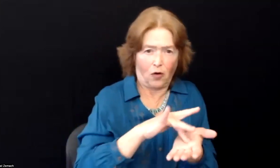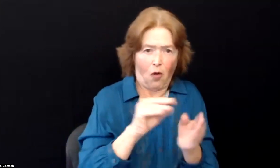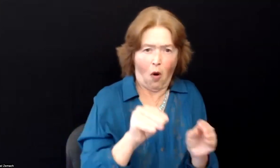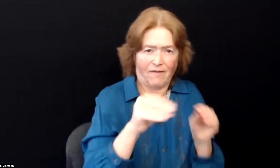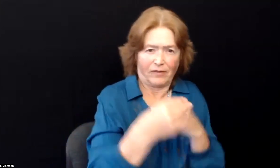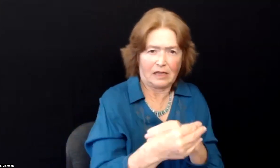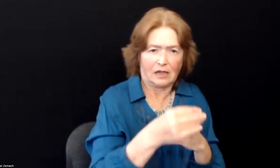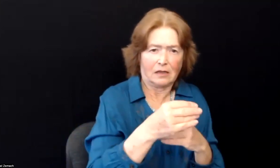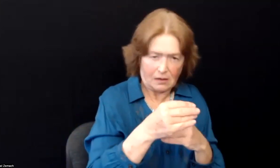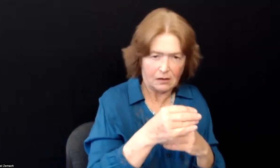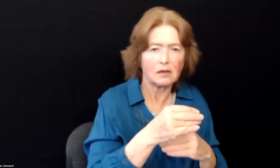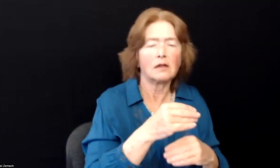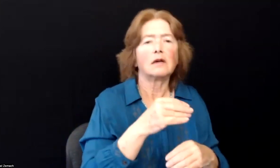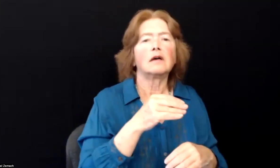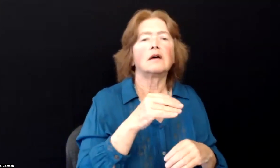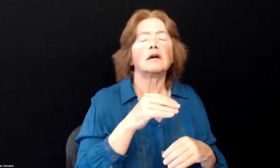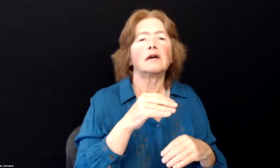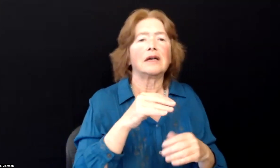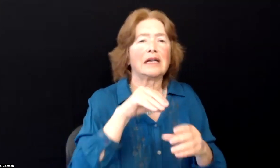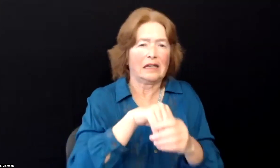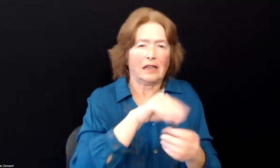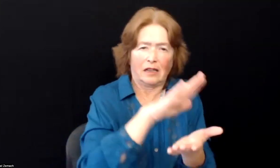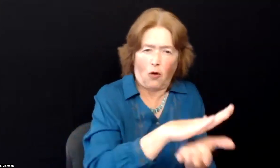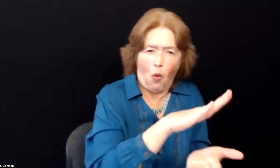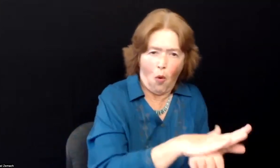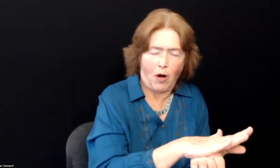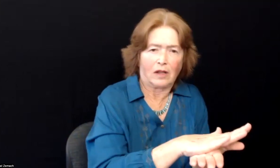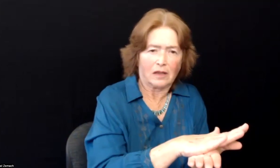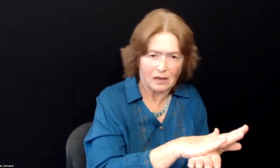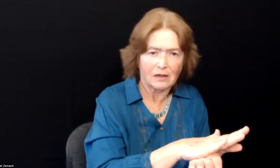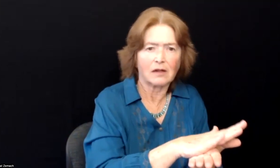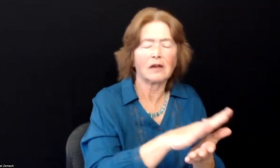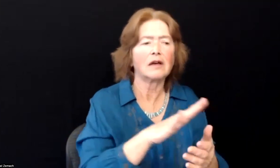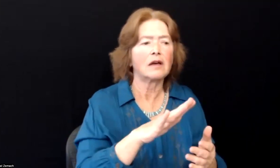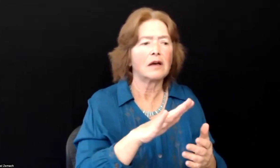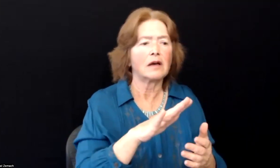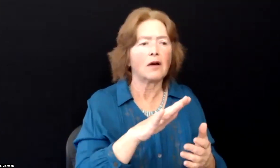in a medical office, for example, or in a school